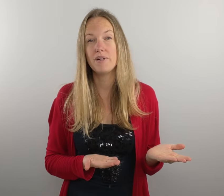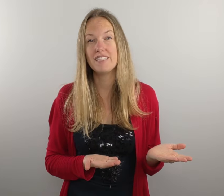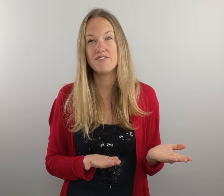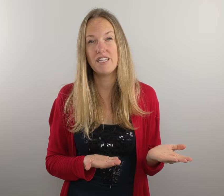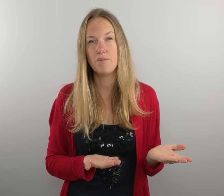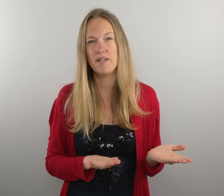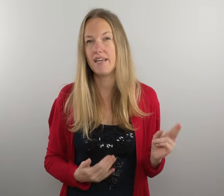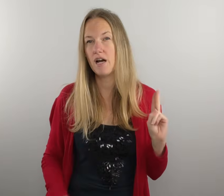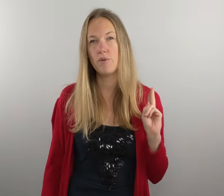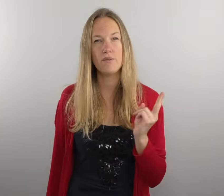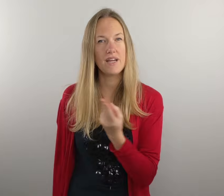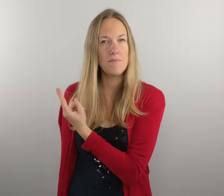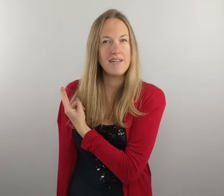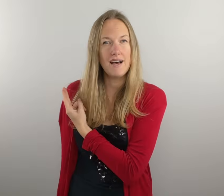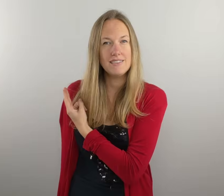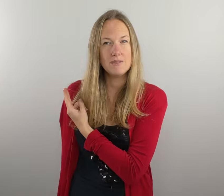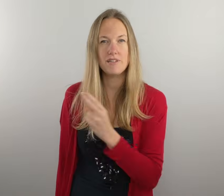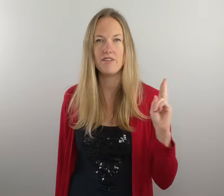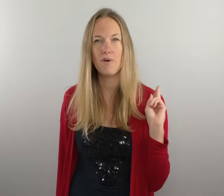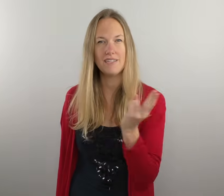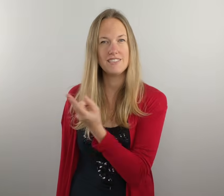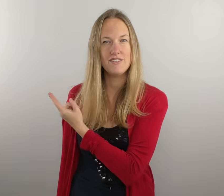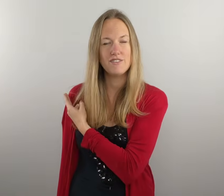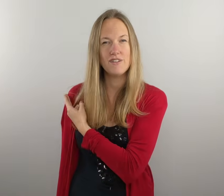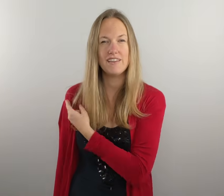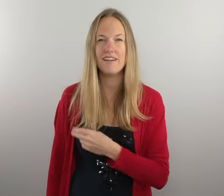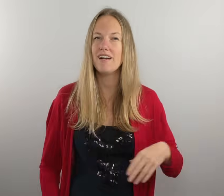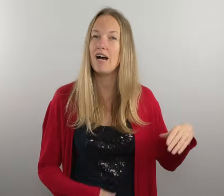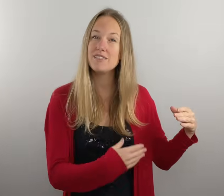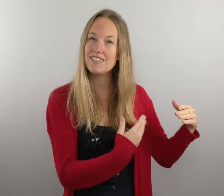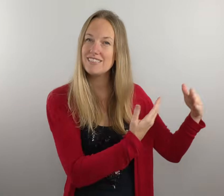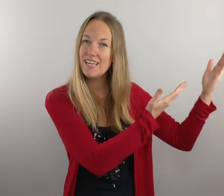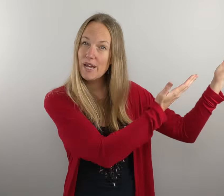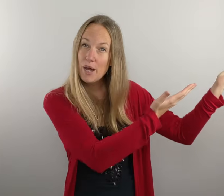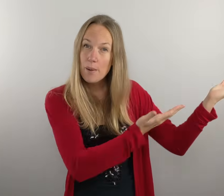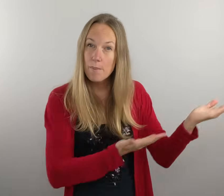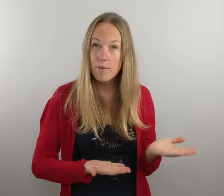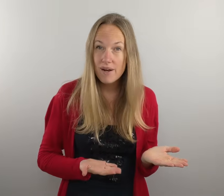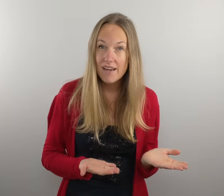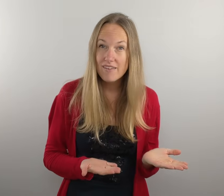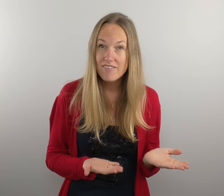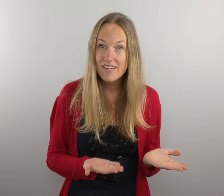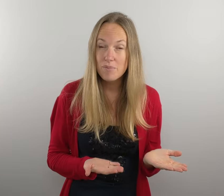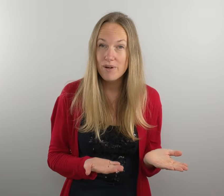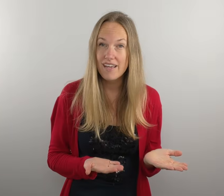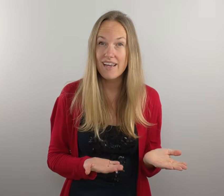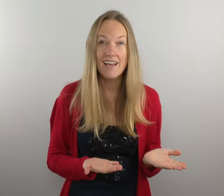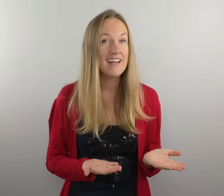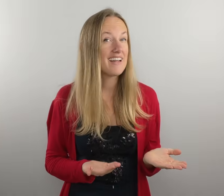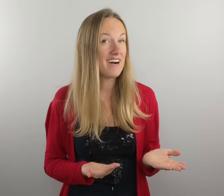us figgy pudding. I wouldn't recommend us, but if you wanted to, throw it in there. I'm just gonna say, bring figgy pudding. Now, I